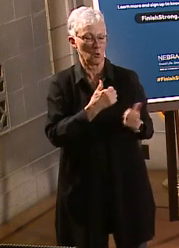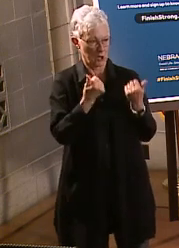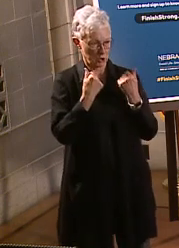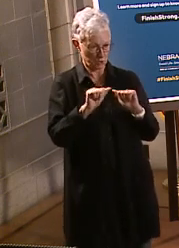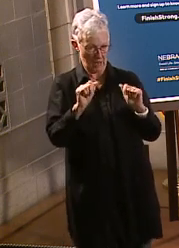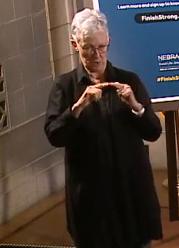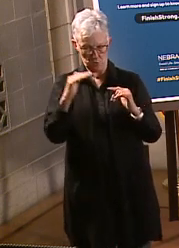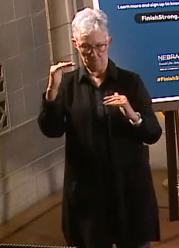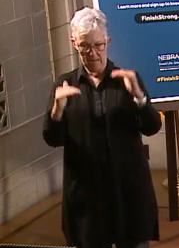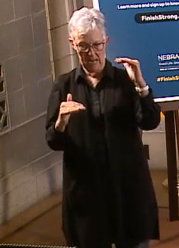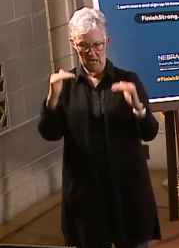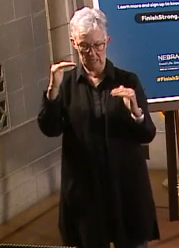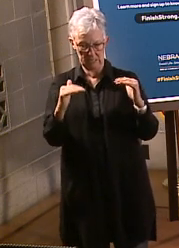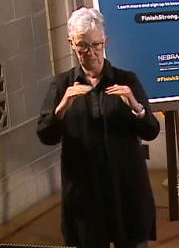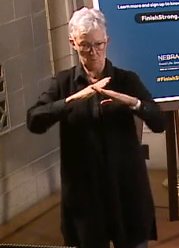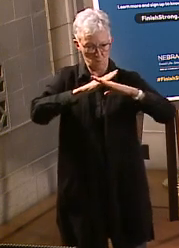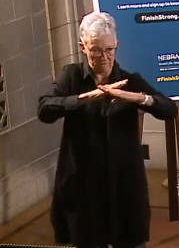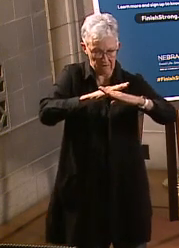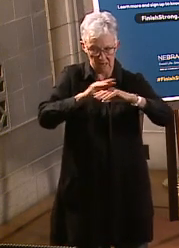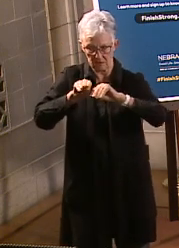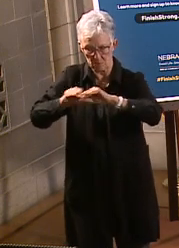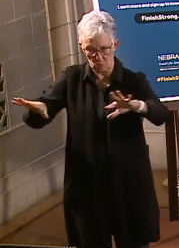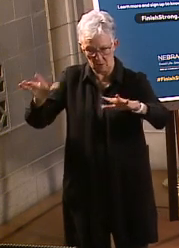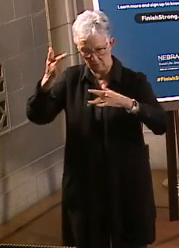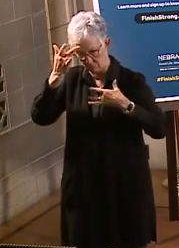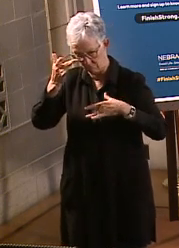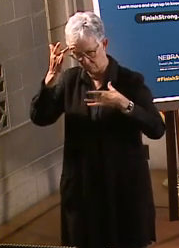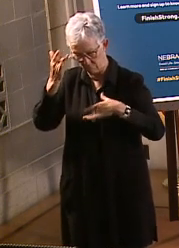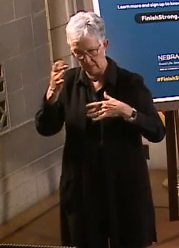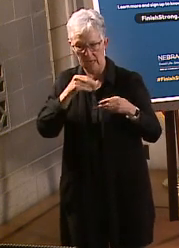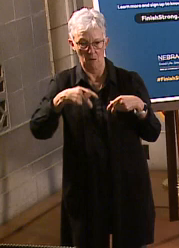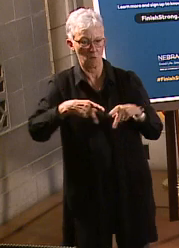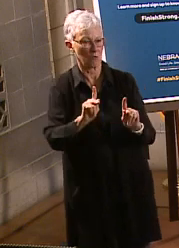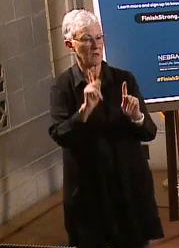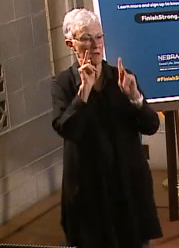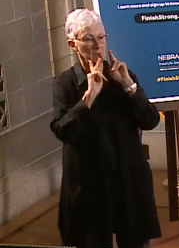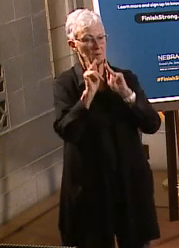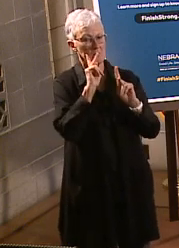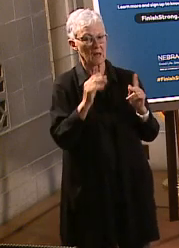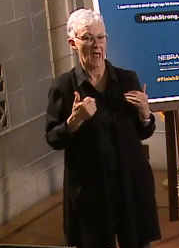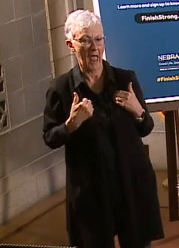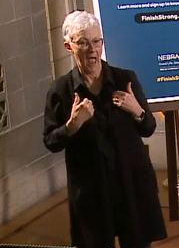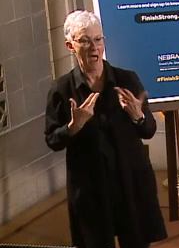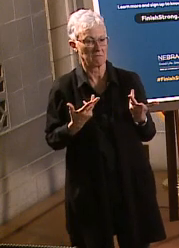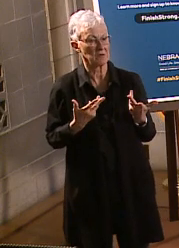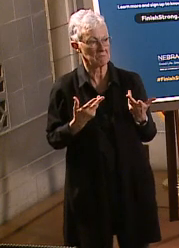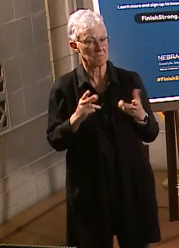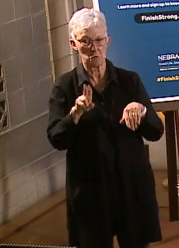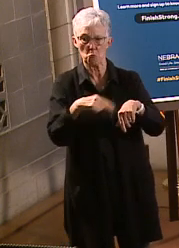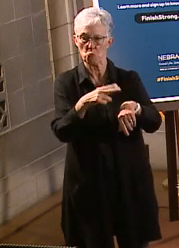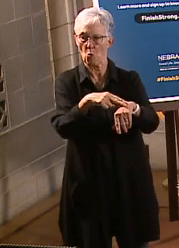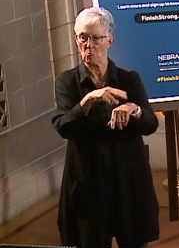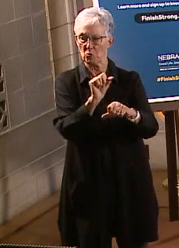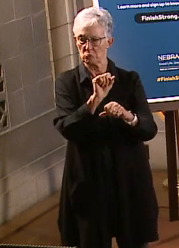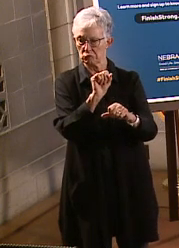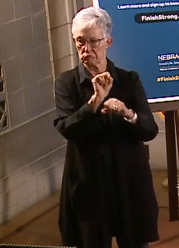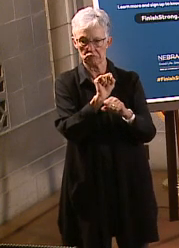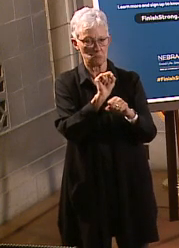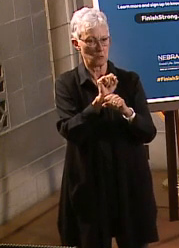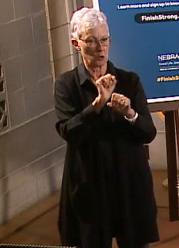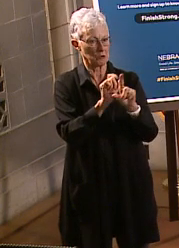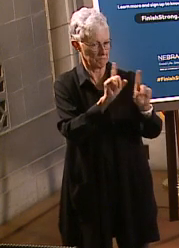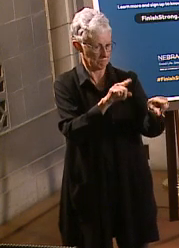balance slowing the spread of the virus with allowing people to live a more normal life. And so we've had the lowest unemployment rate in the country for the last 5 months in a